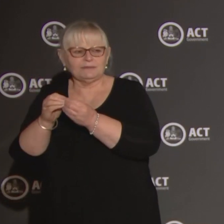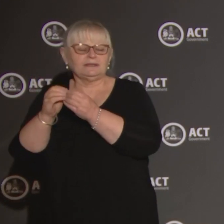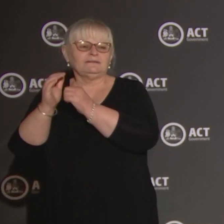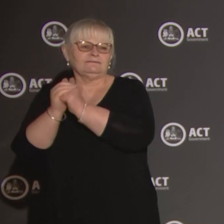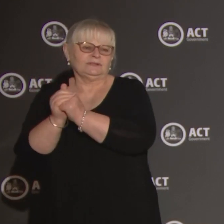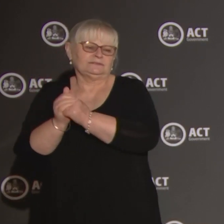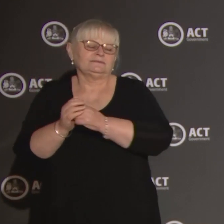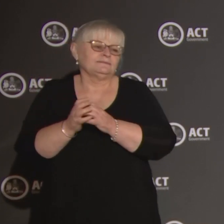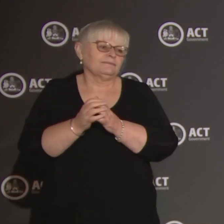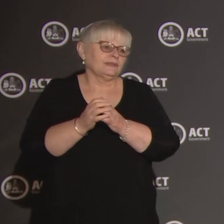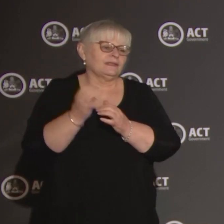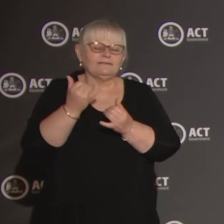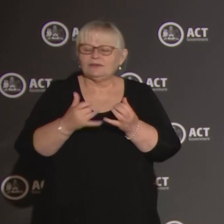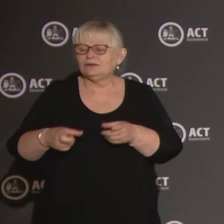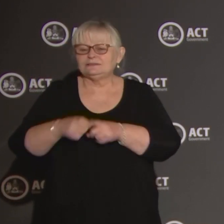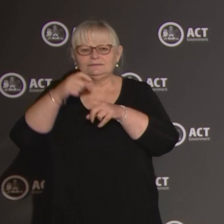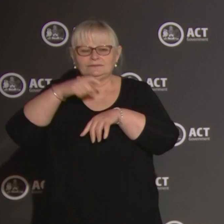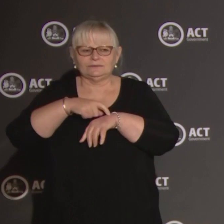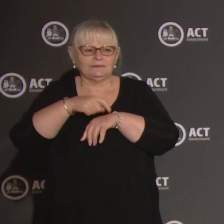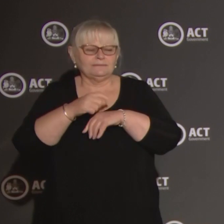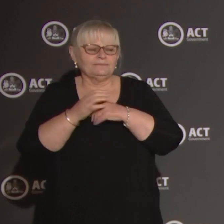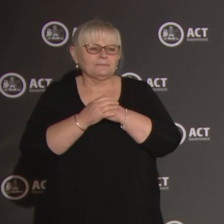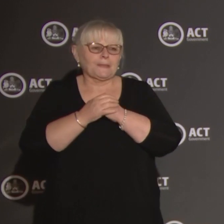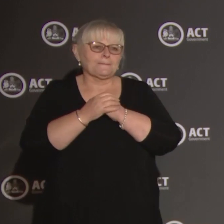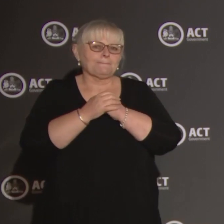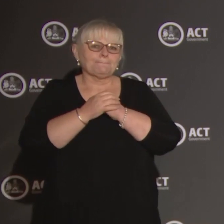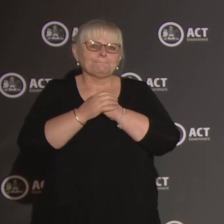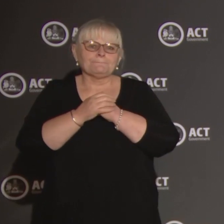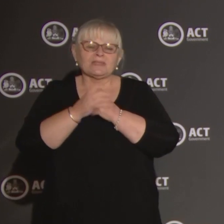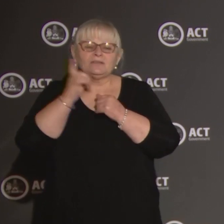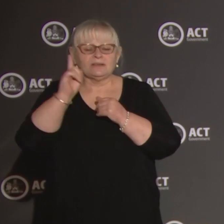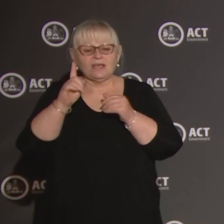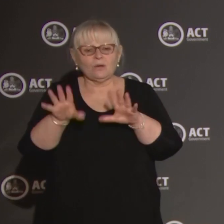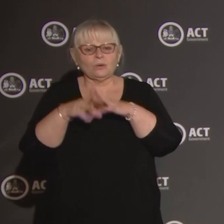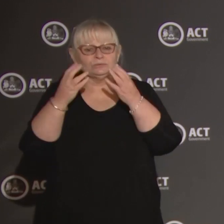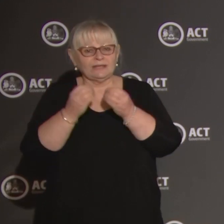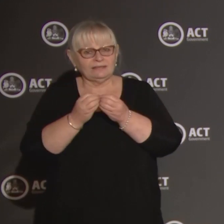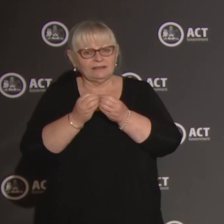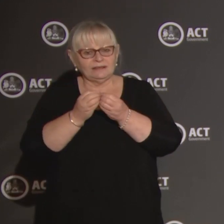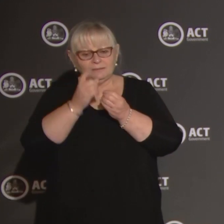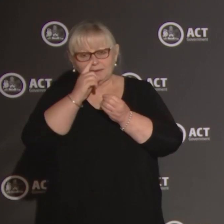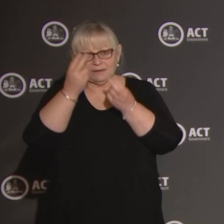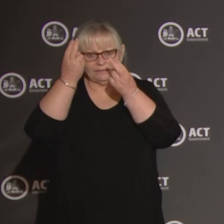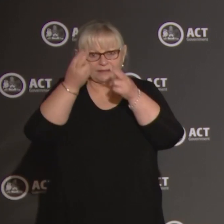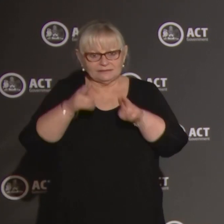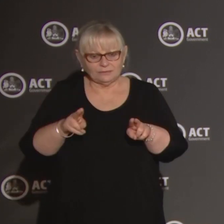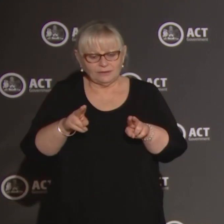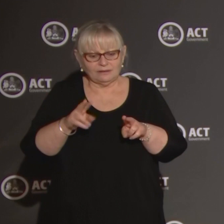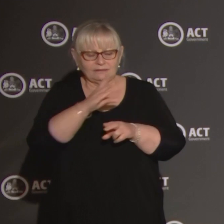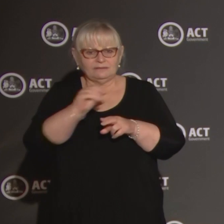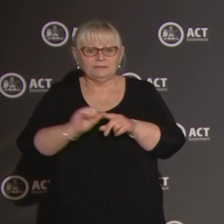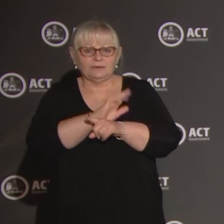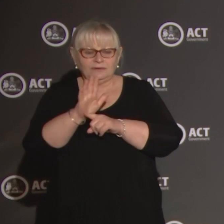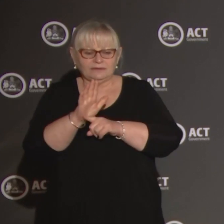and friends at this very difficult time. This brings the number of lives lost due to COVID-19